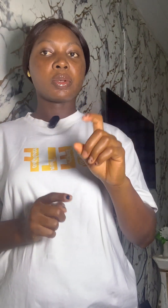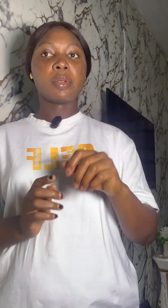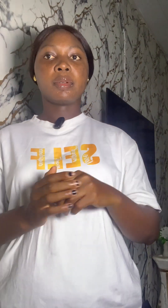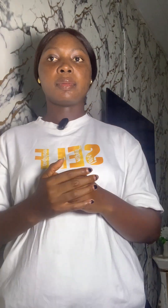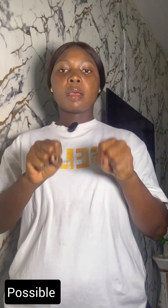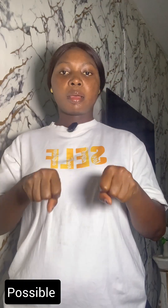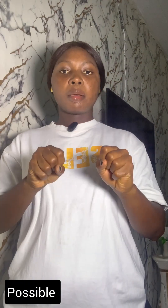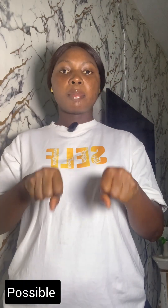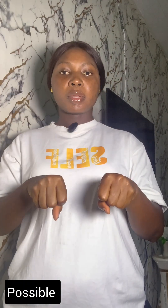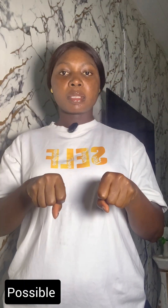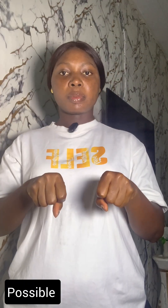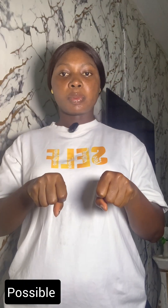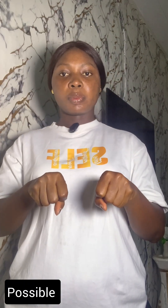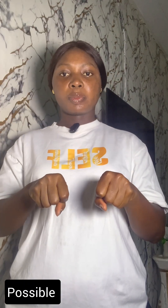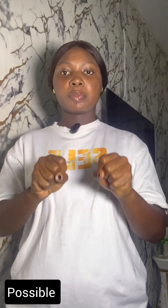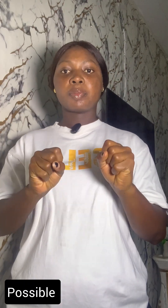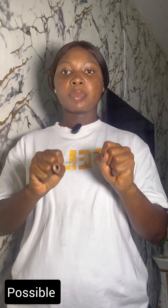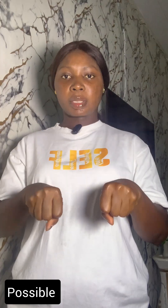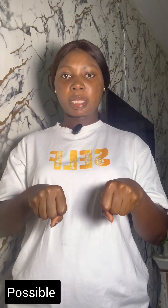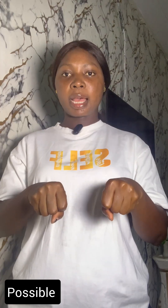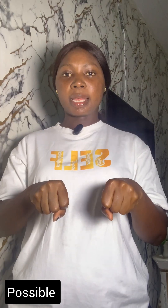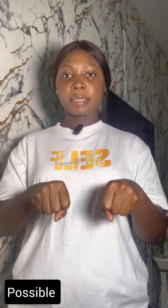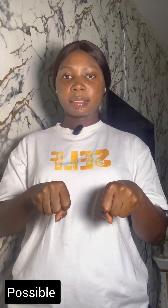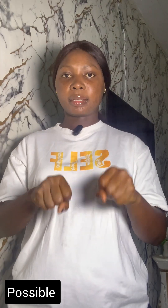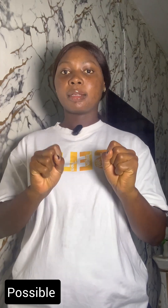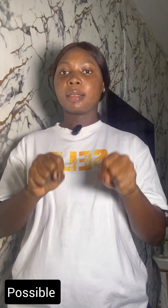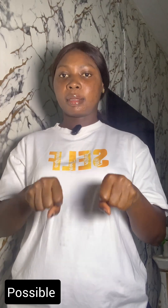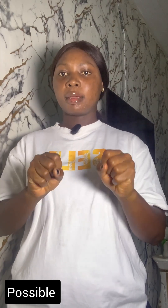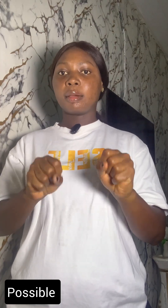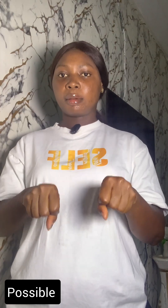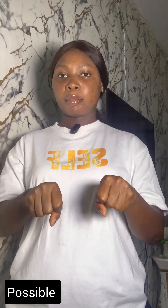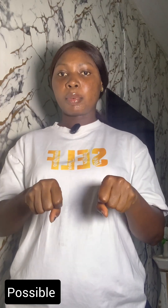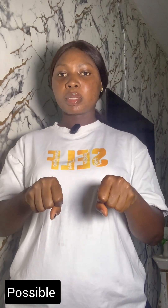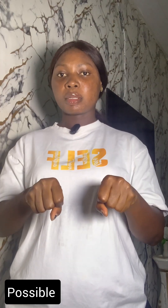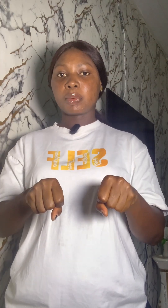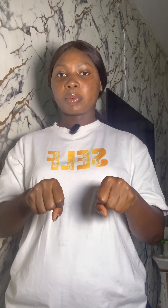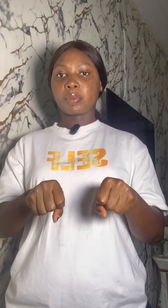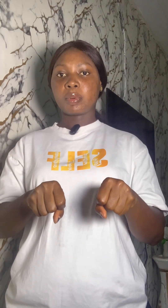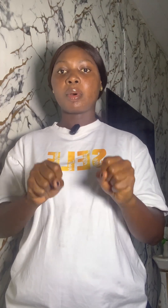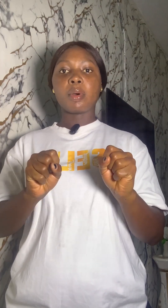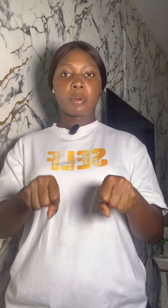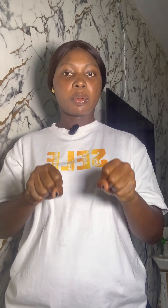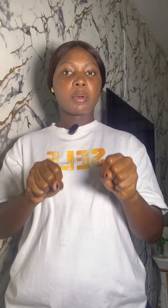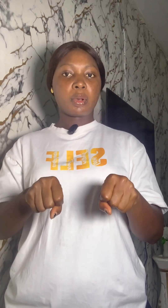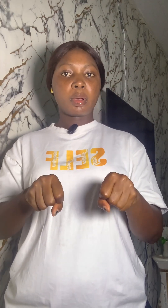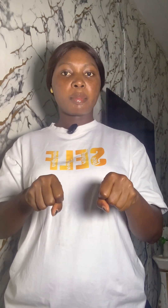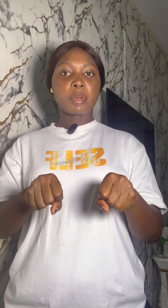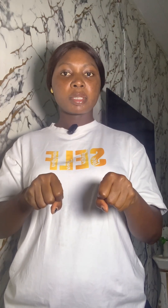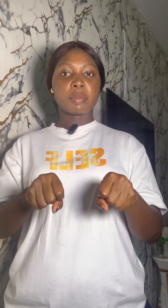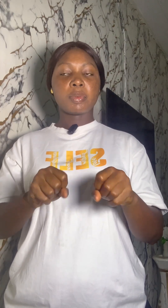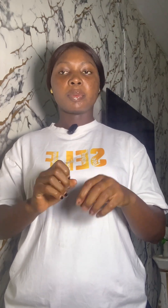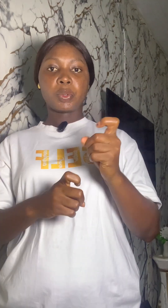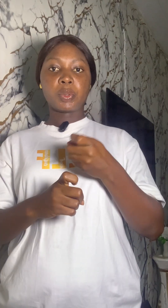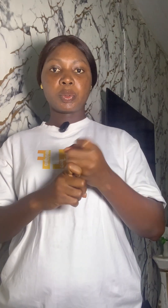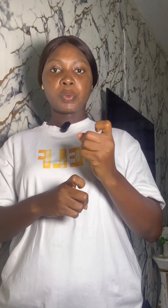Question. Possible, can, possible, possible.